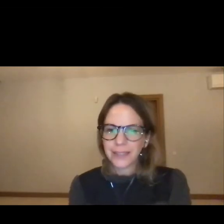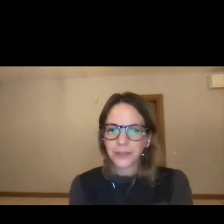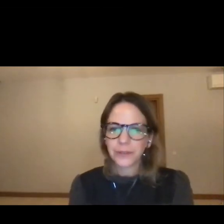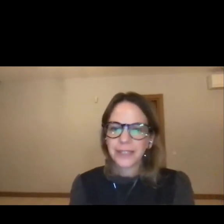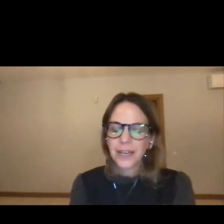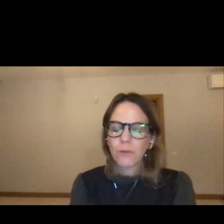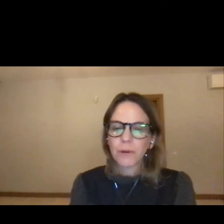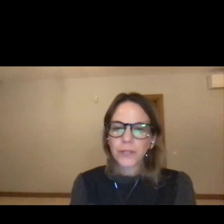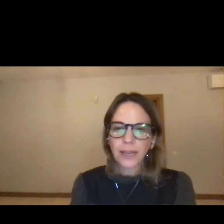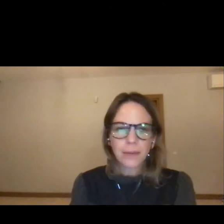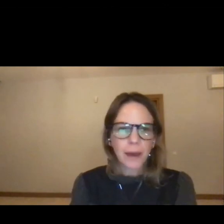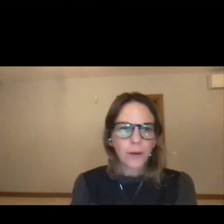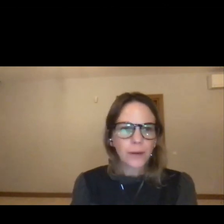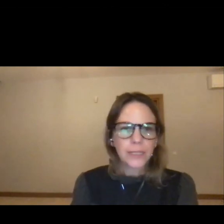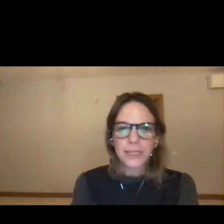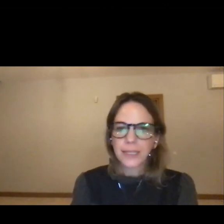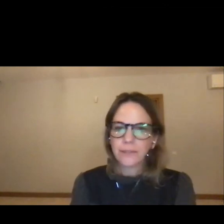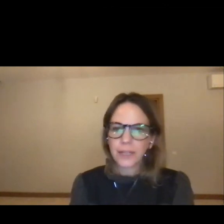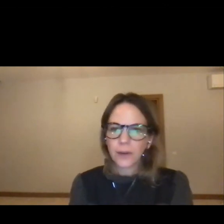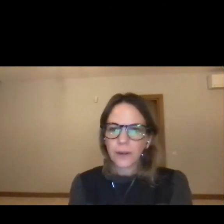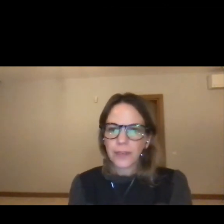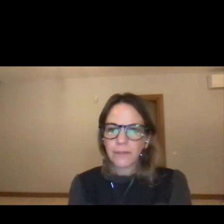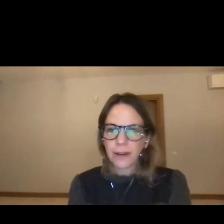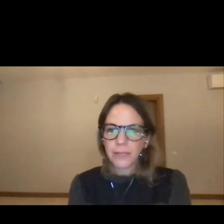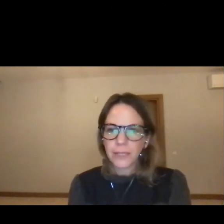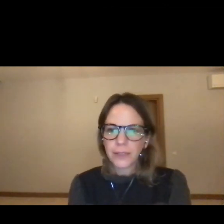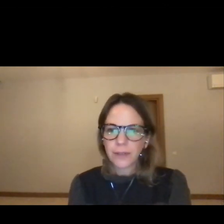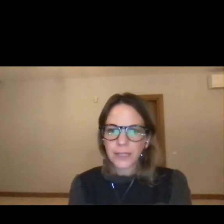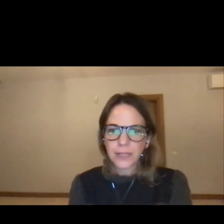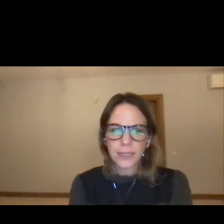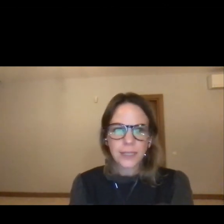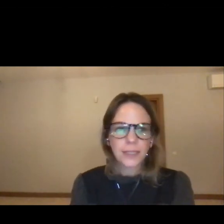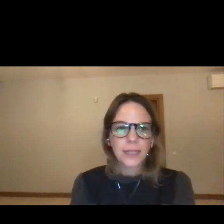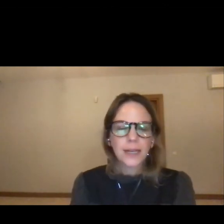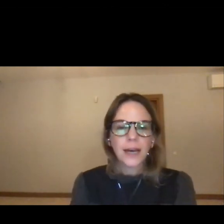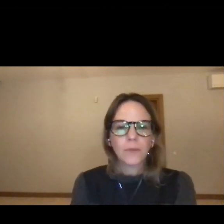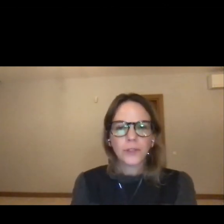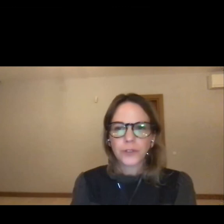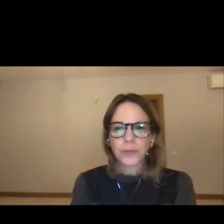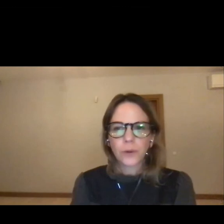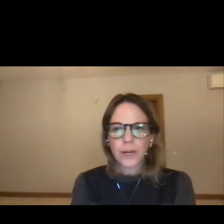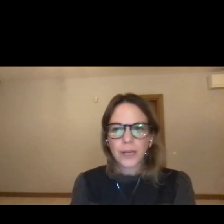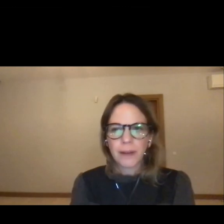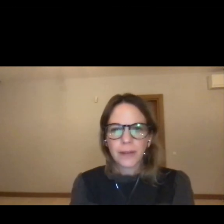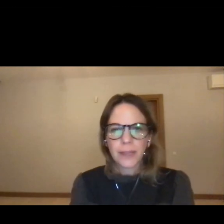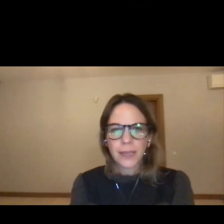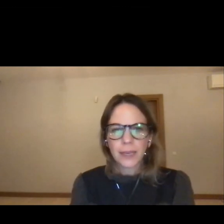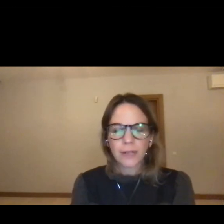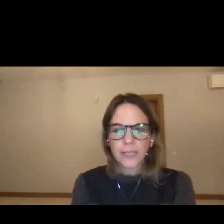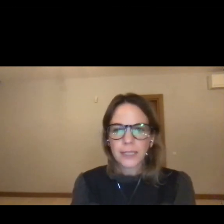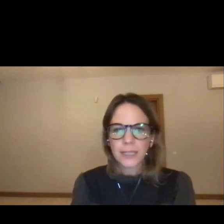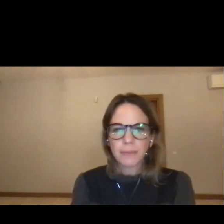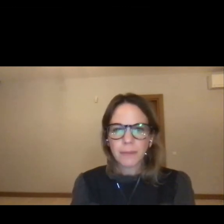segue into what we were talking about. We're going to see a video on the environment in residencies, which was recorded by